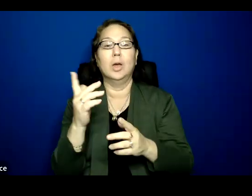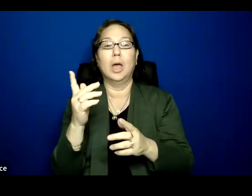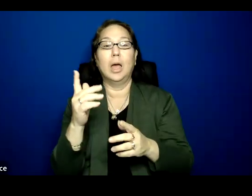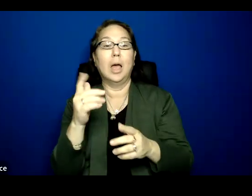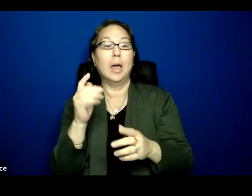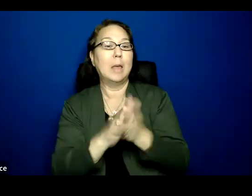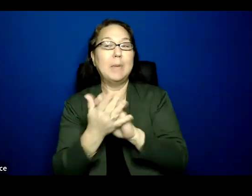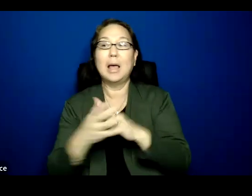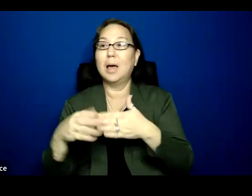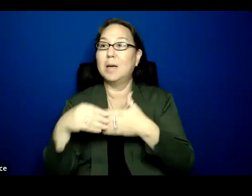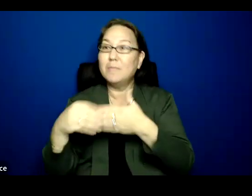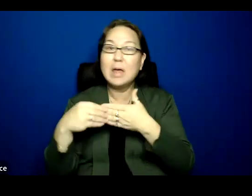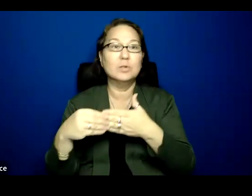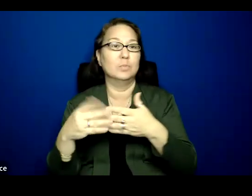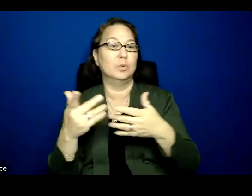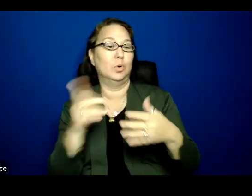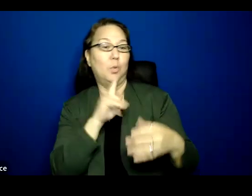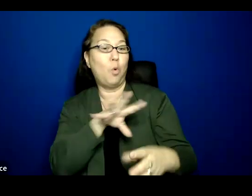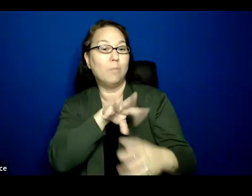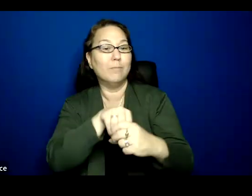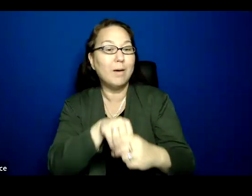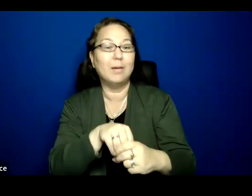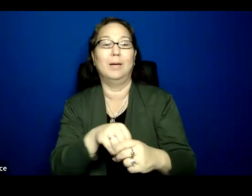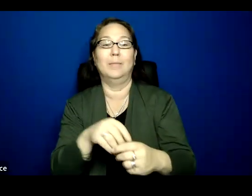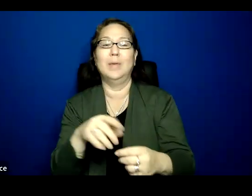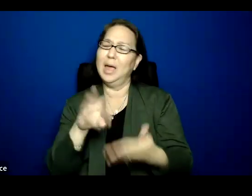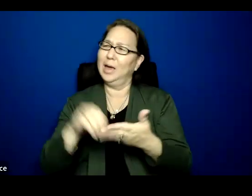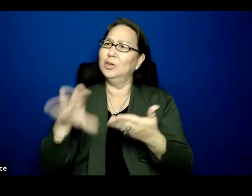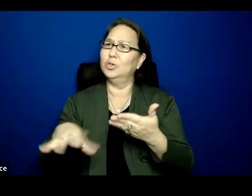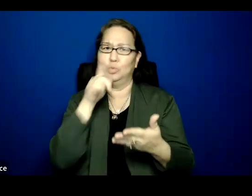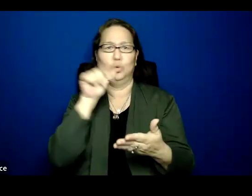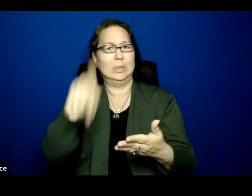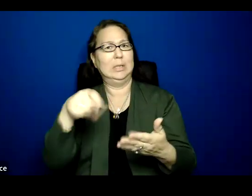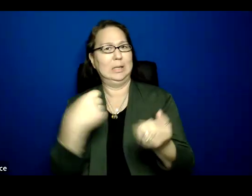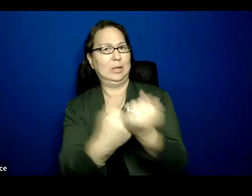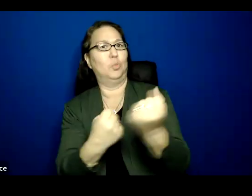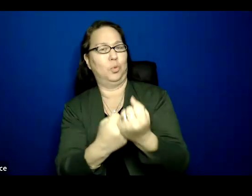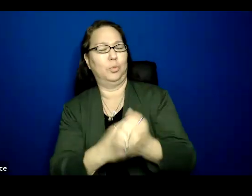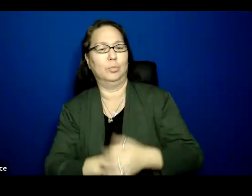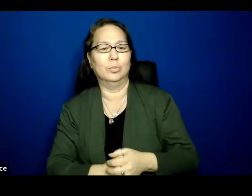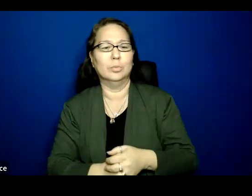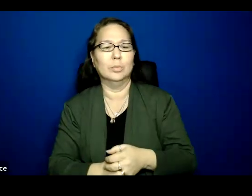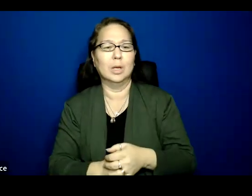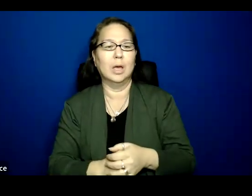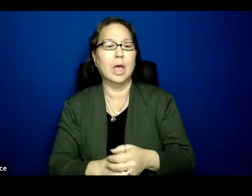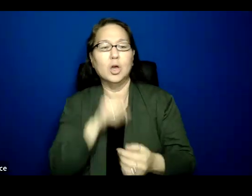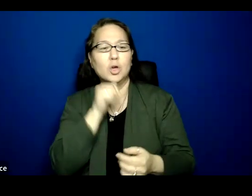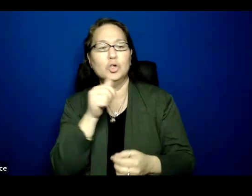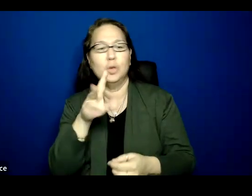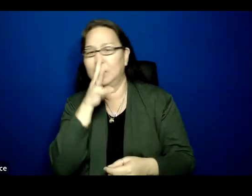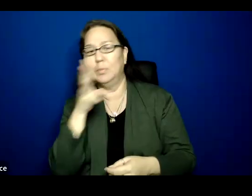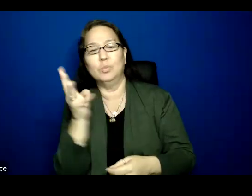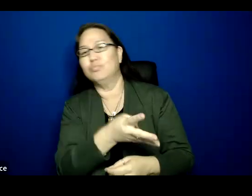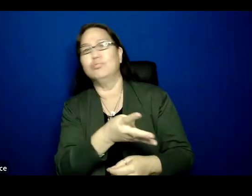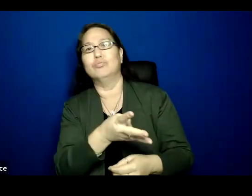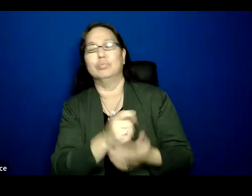need support receive it. Advanced learners are challenged and no one is ever overlooked, as it should be. The benefits